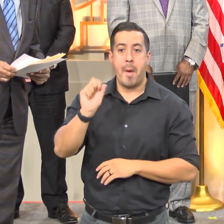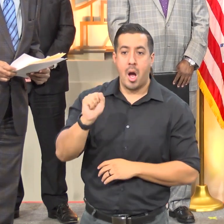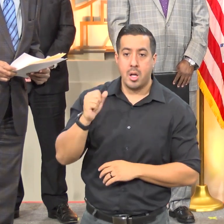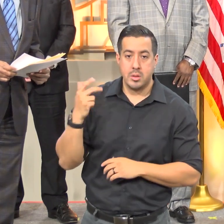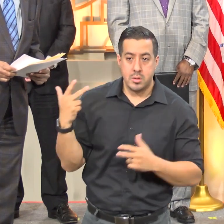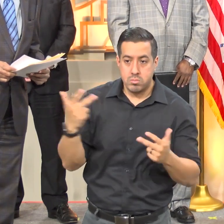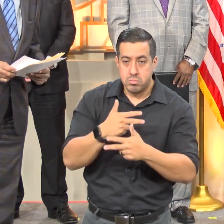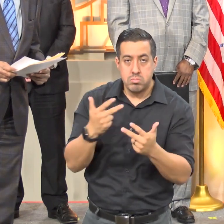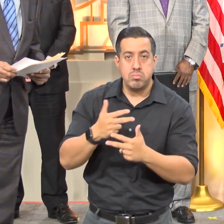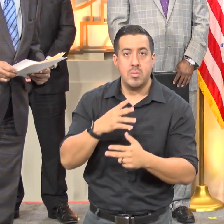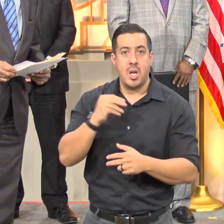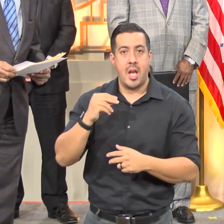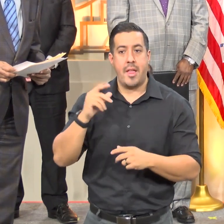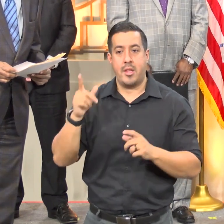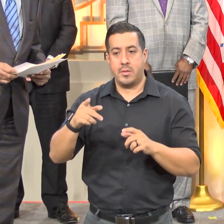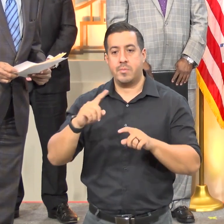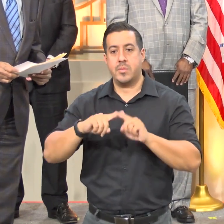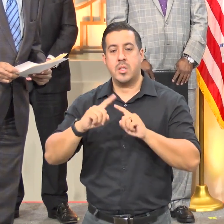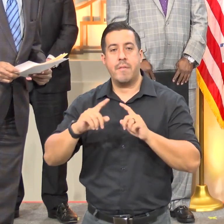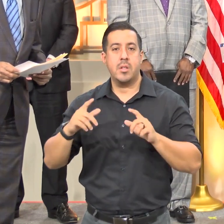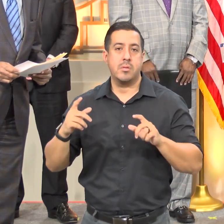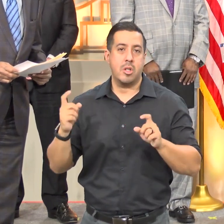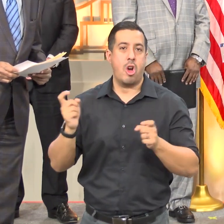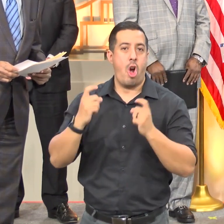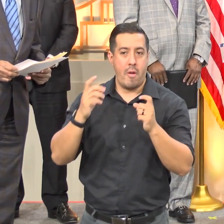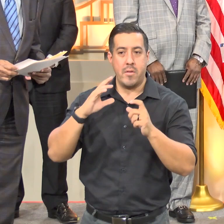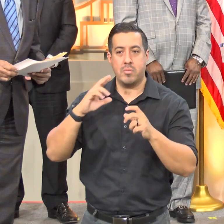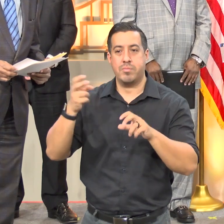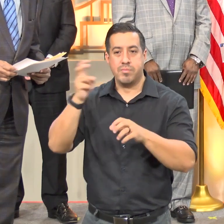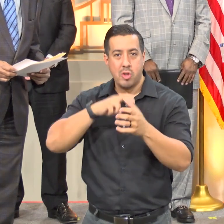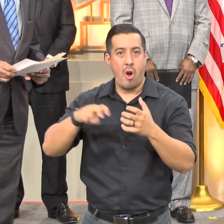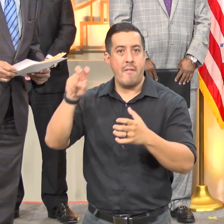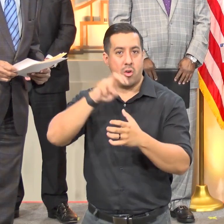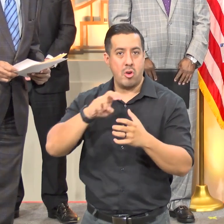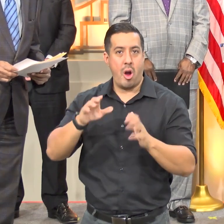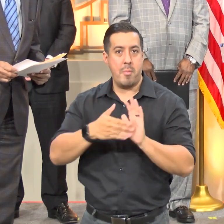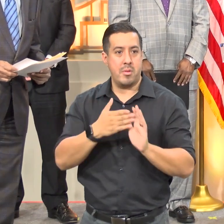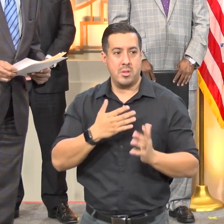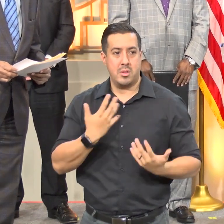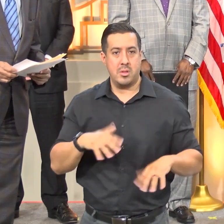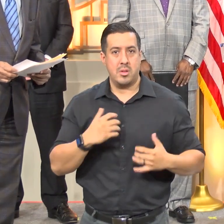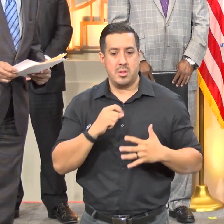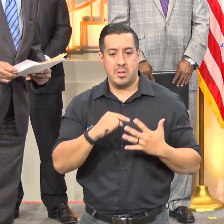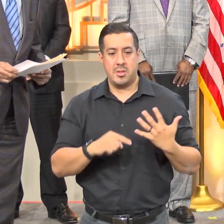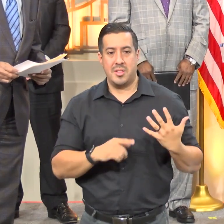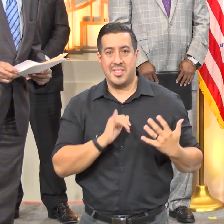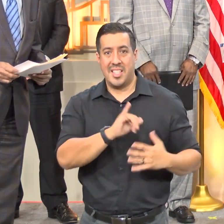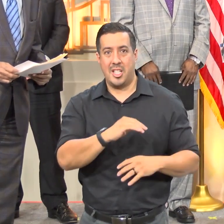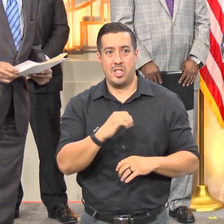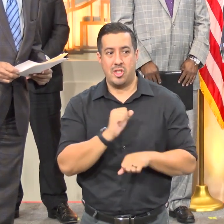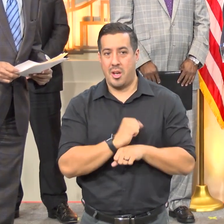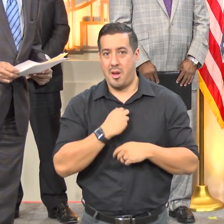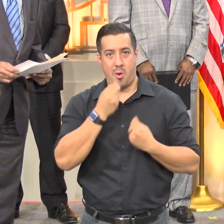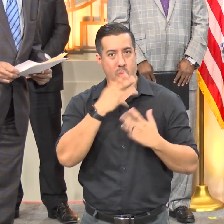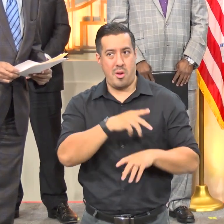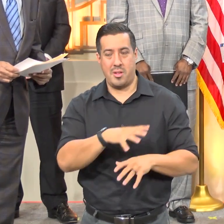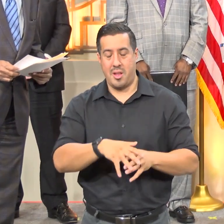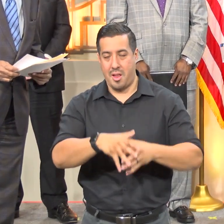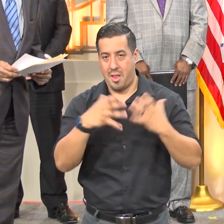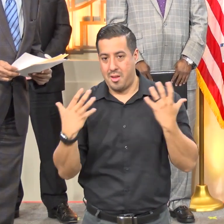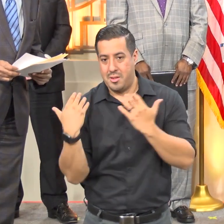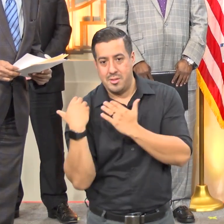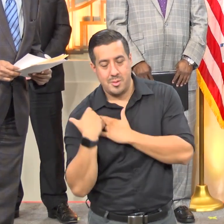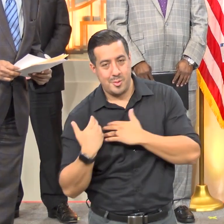operations, and carnival operations. I don't want that job. It's a lot. And